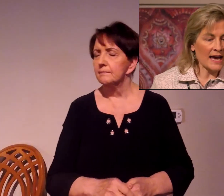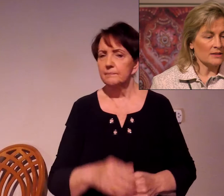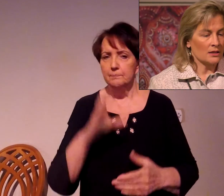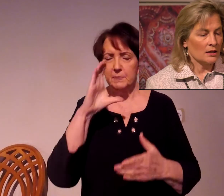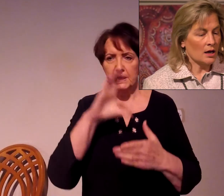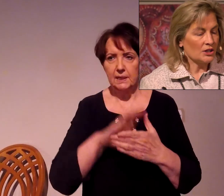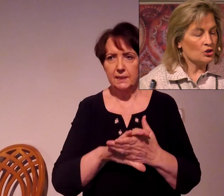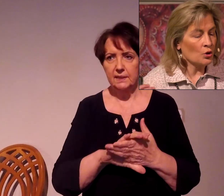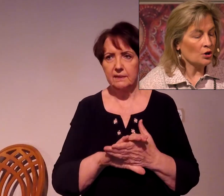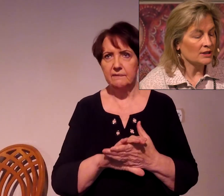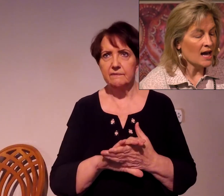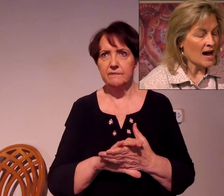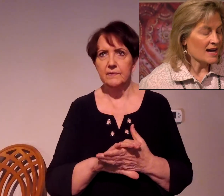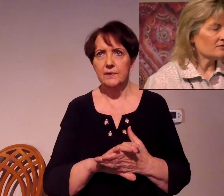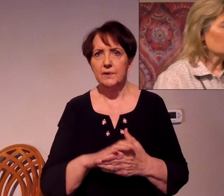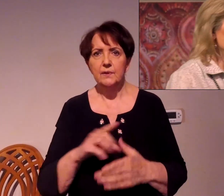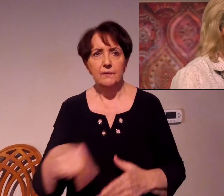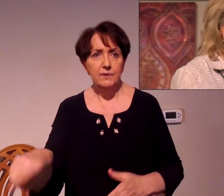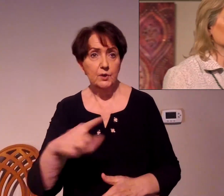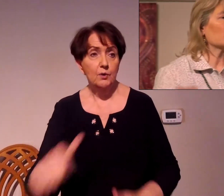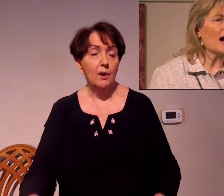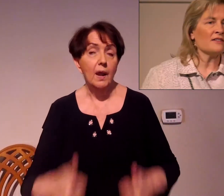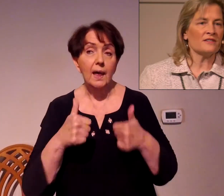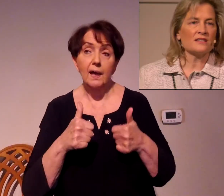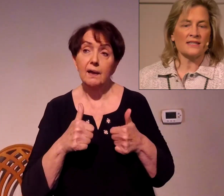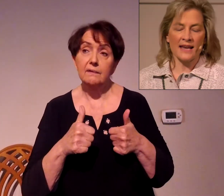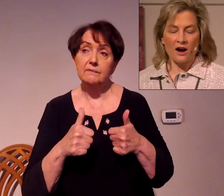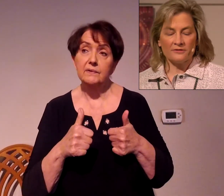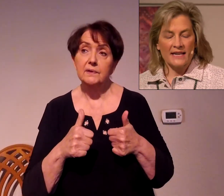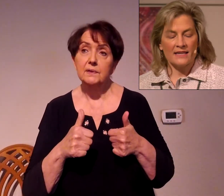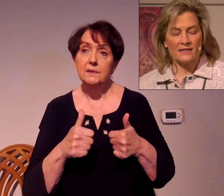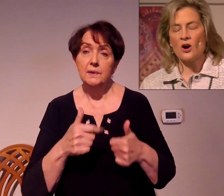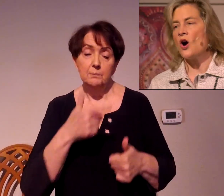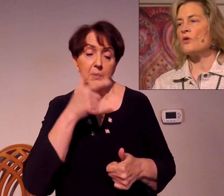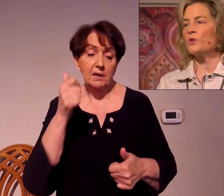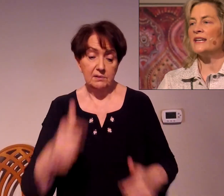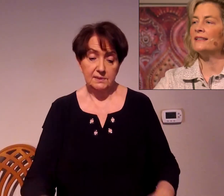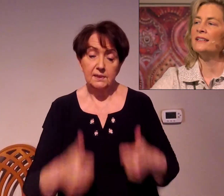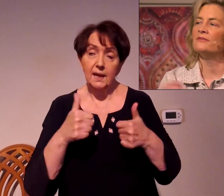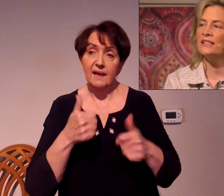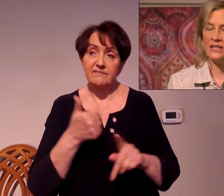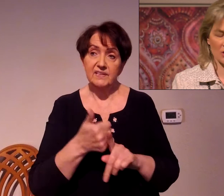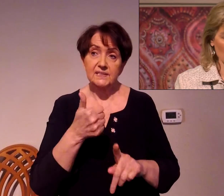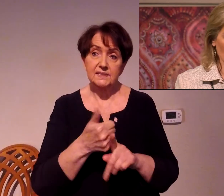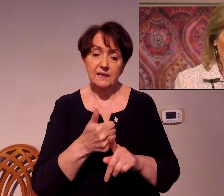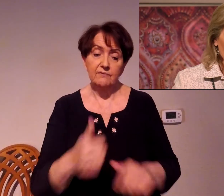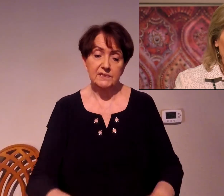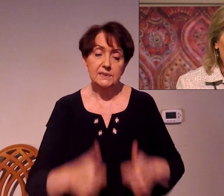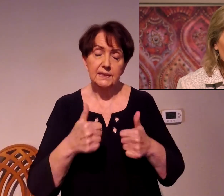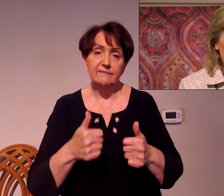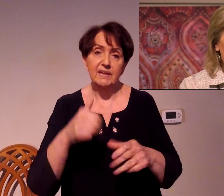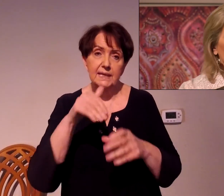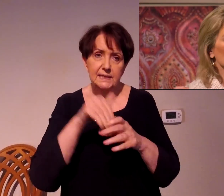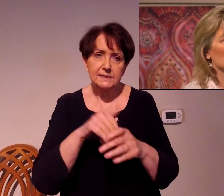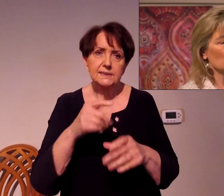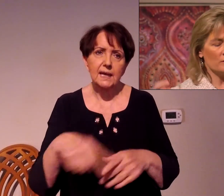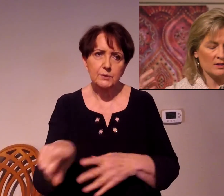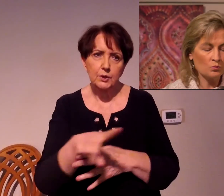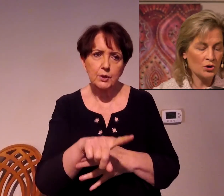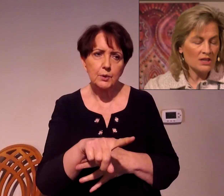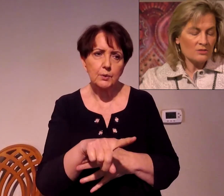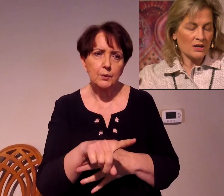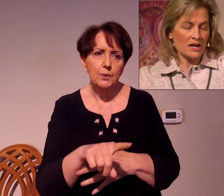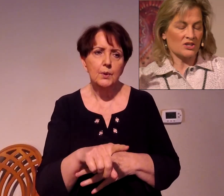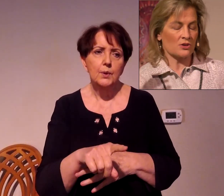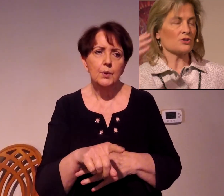Believe that you are alive because life itself is already living in you. Believe that you move